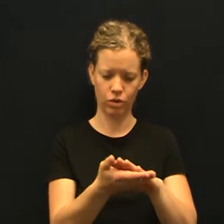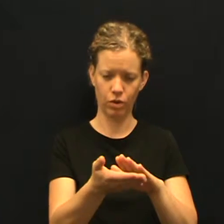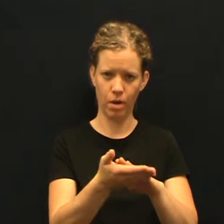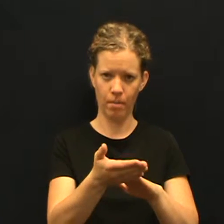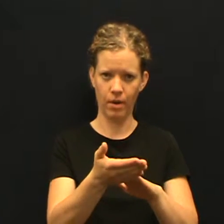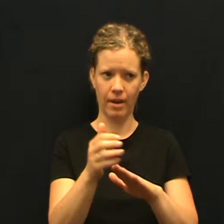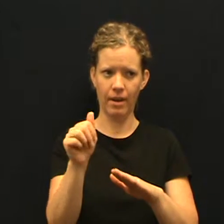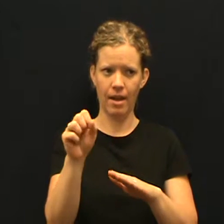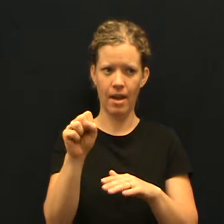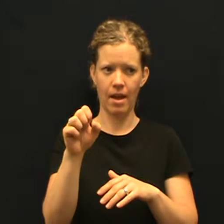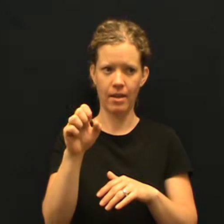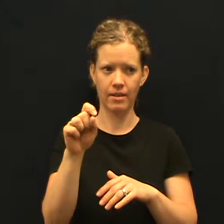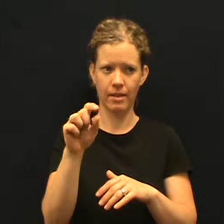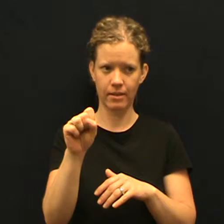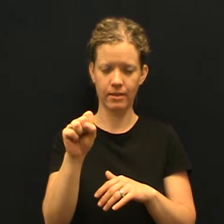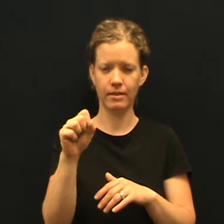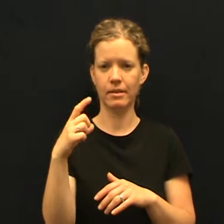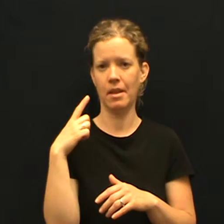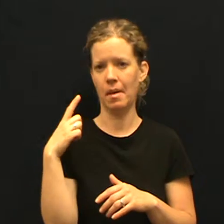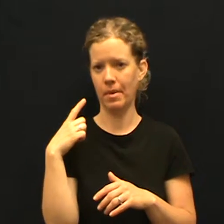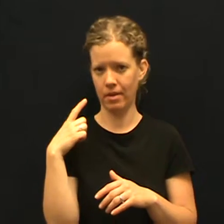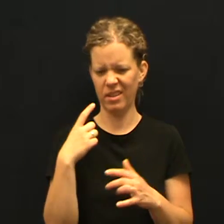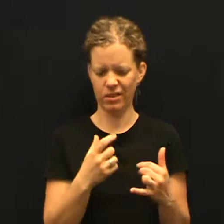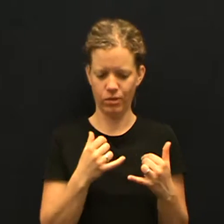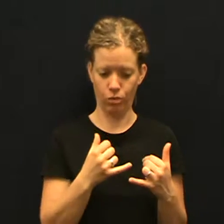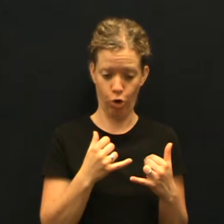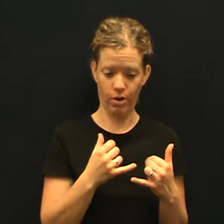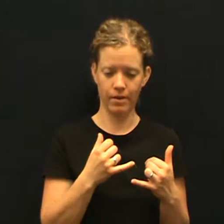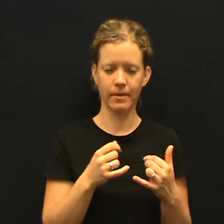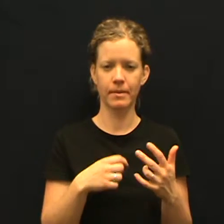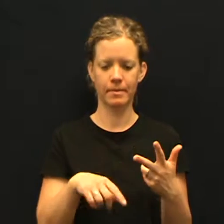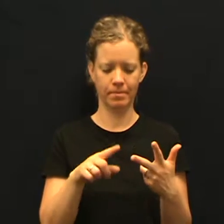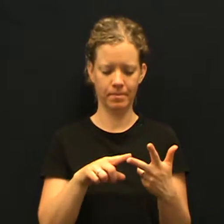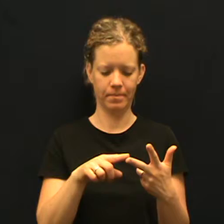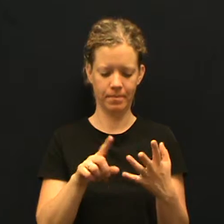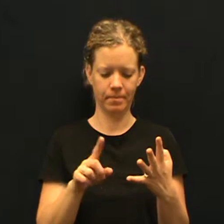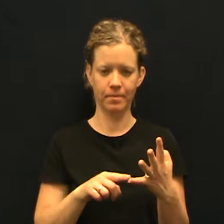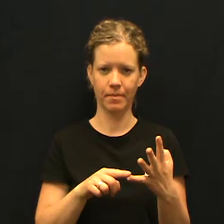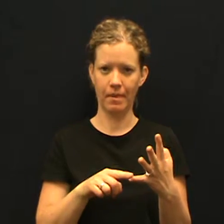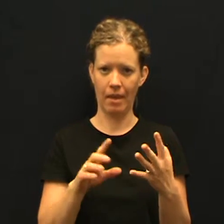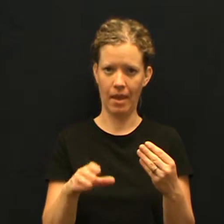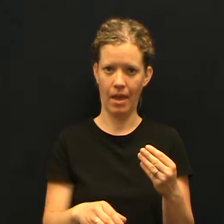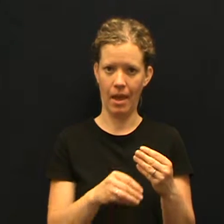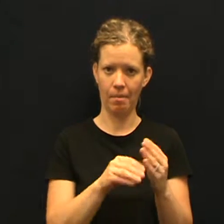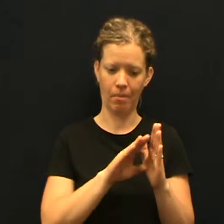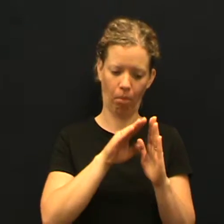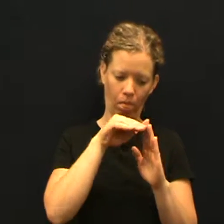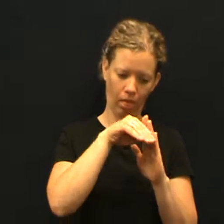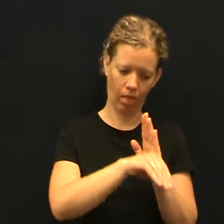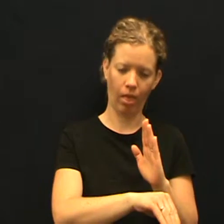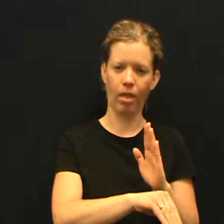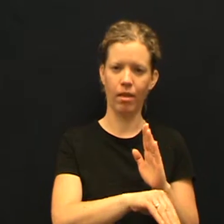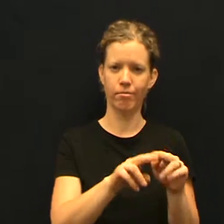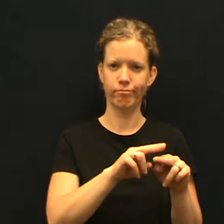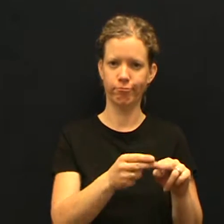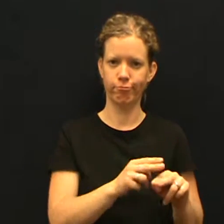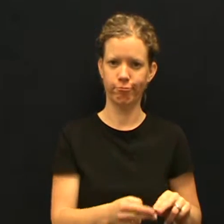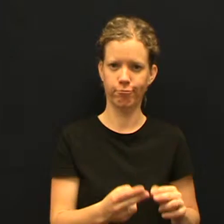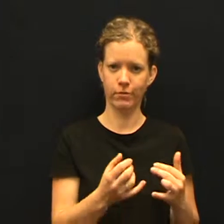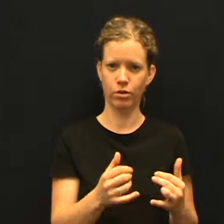are our current assets and current liabilities. We add back decreases in current assets. We subtract increases